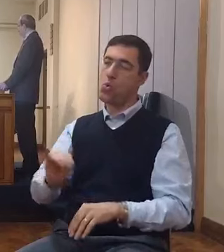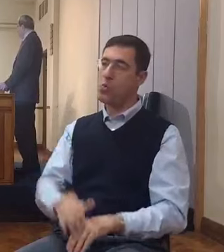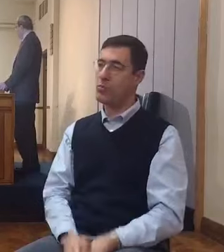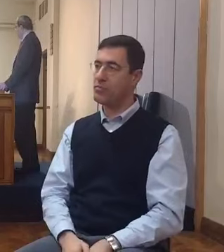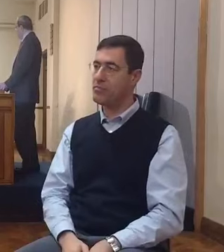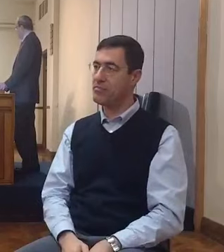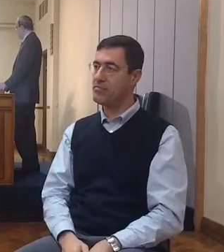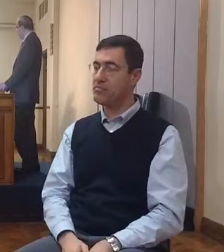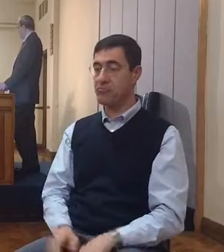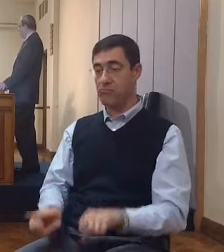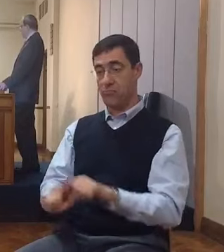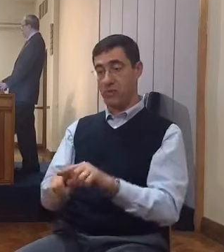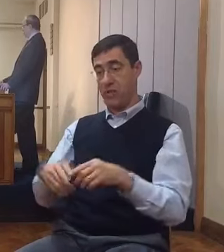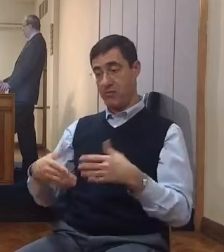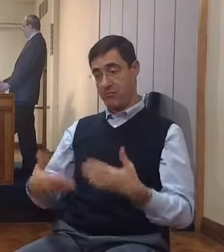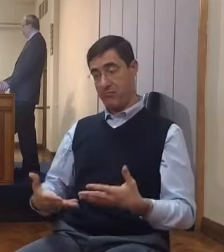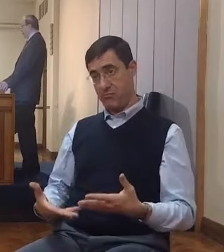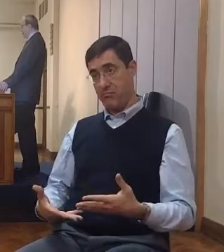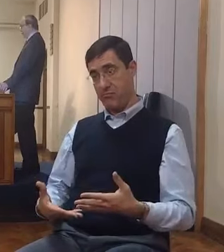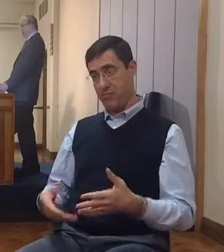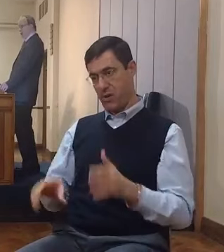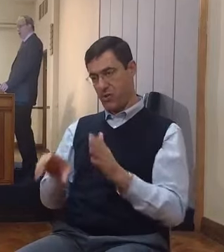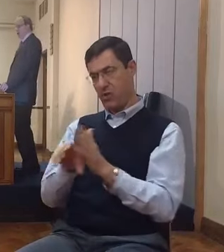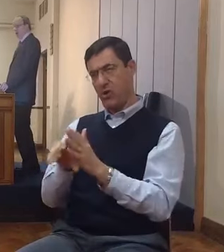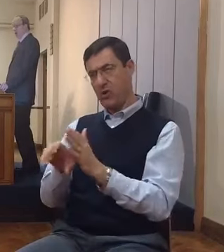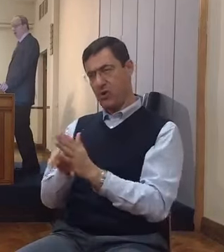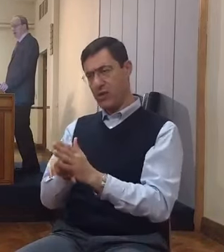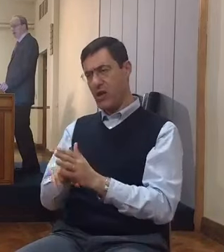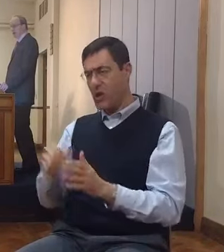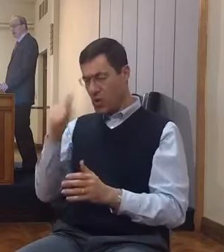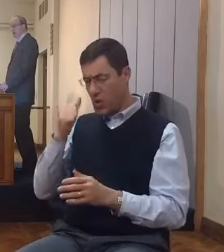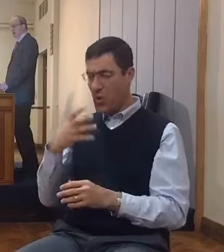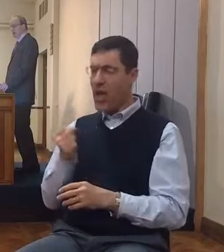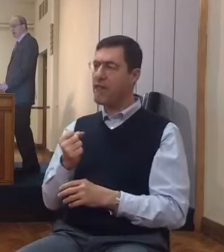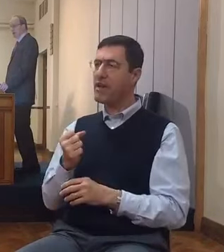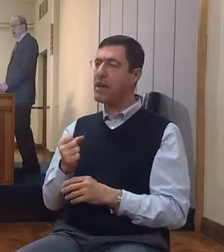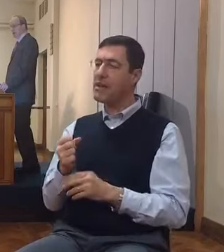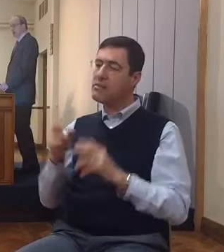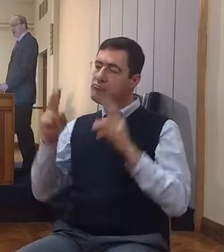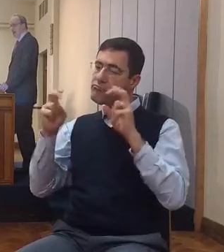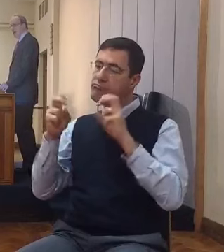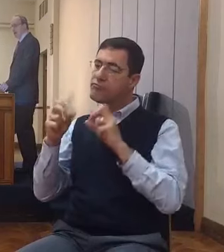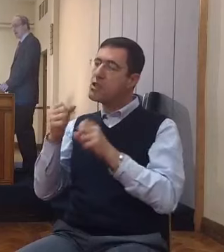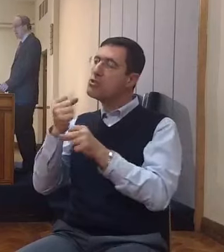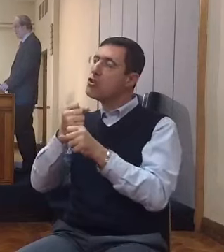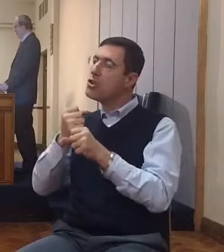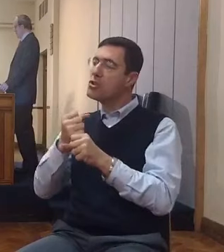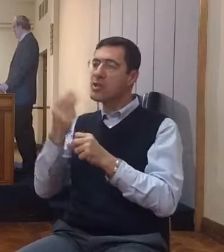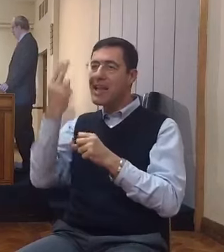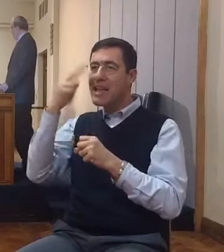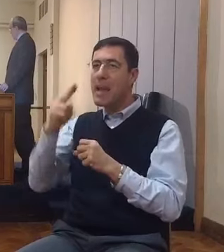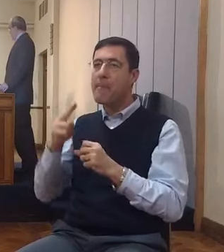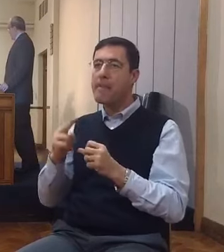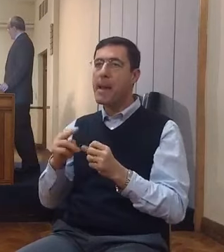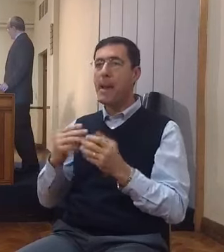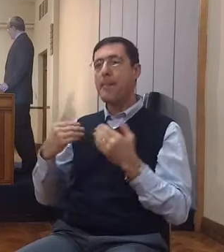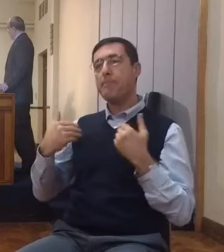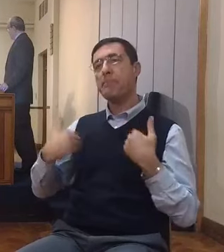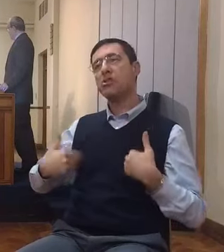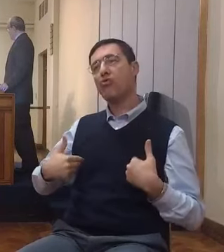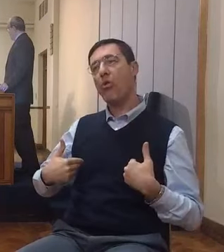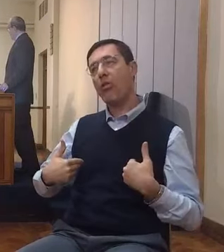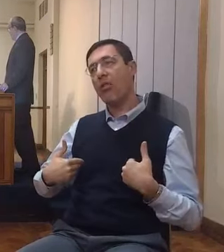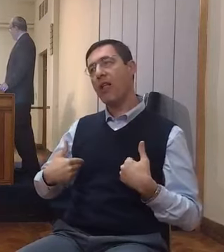whole movement of churches, these so-called missional churches. And they are deliberately leaving